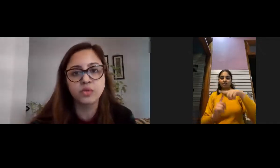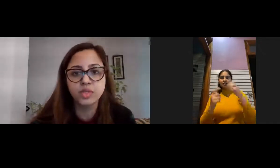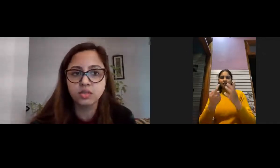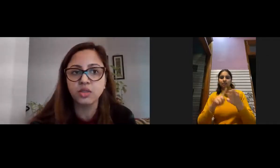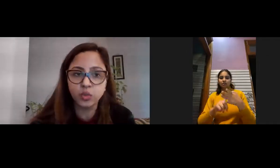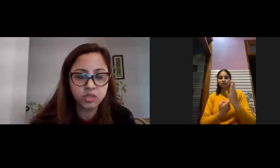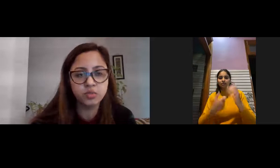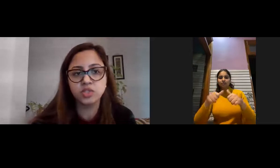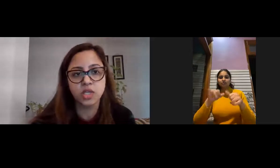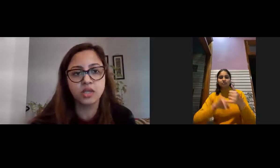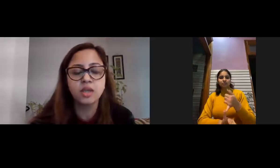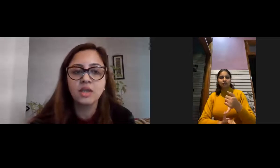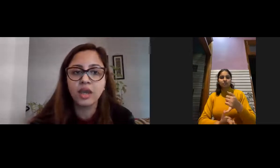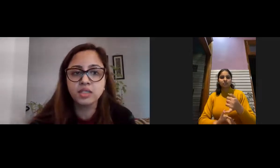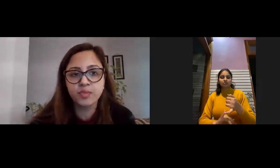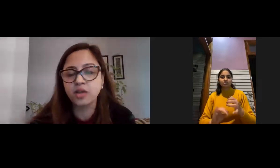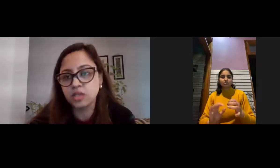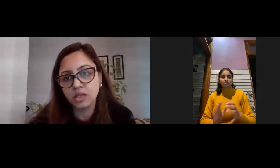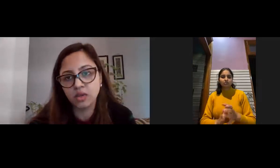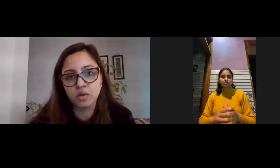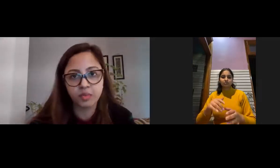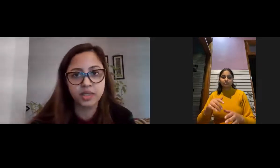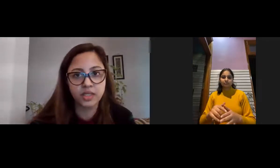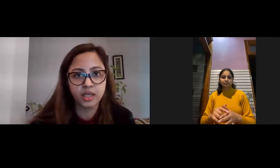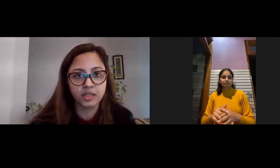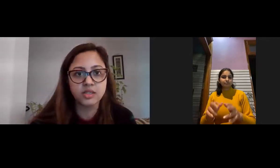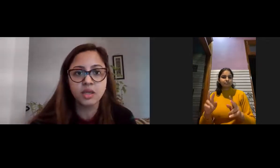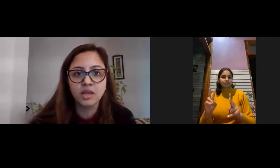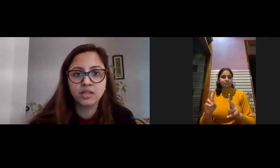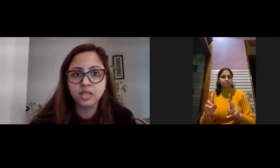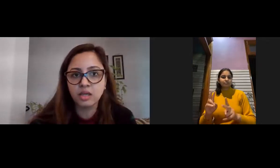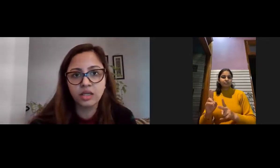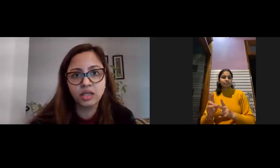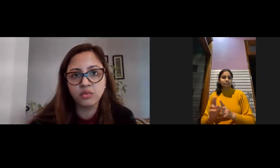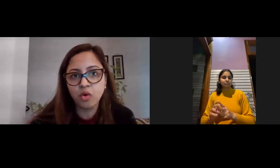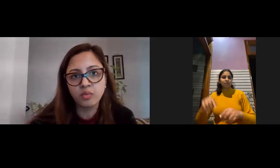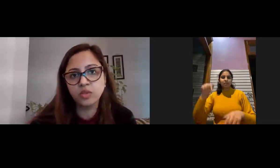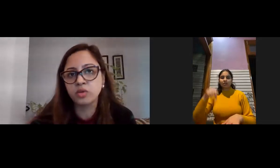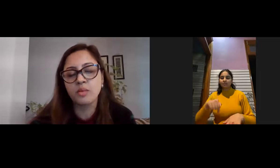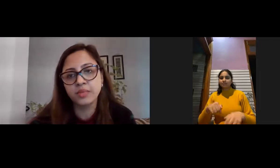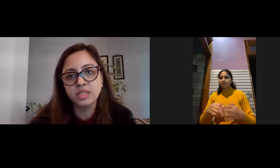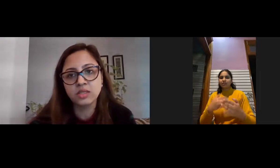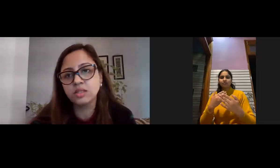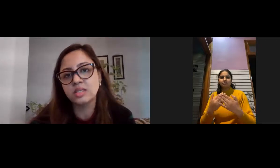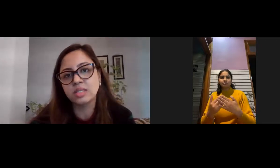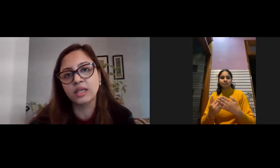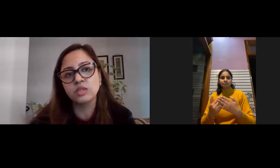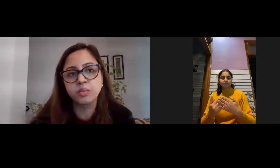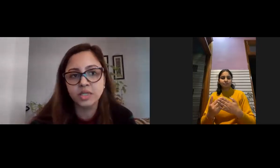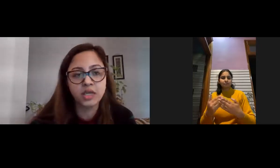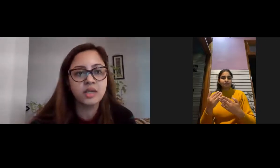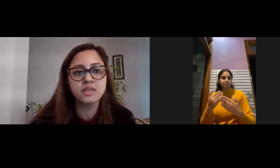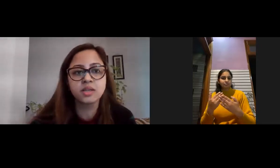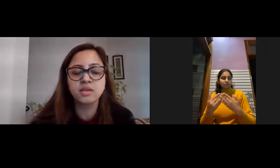to influence a union with Jane and is partially cured by the end. There's hardly any warmth or competence assigned